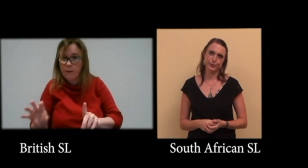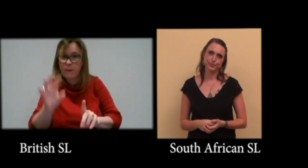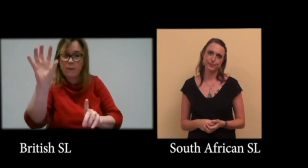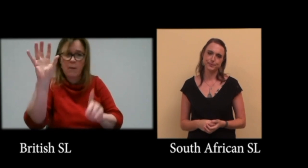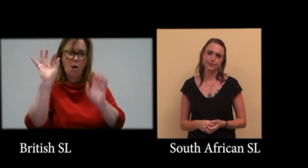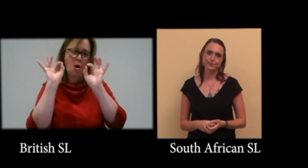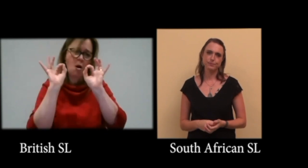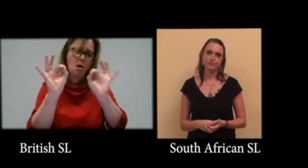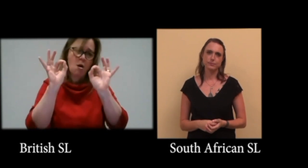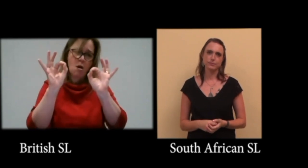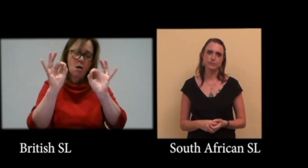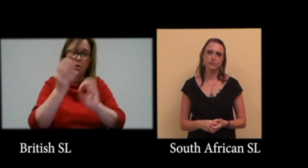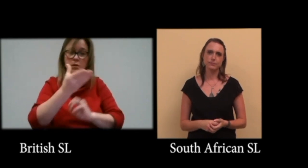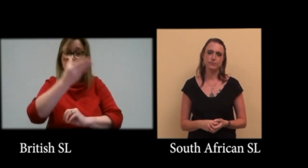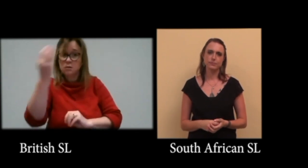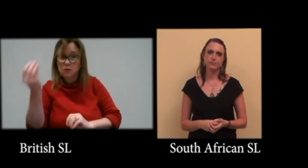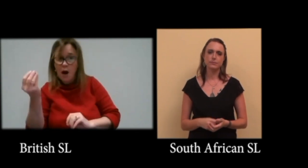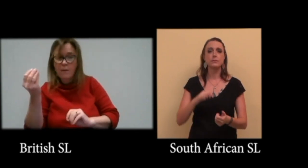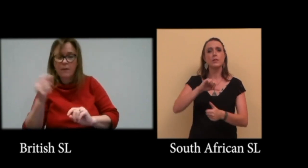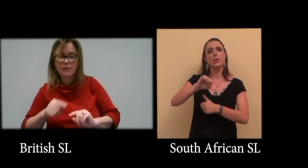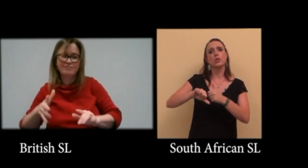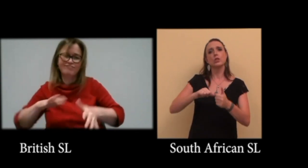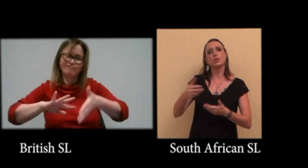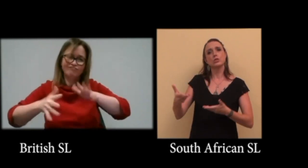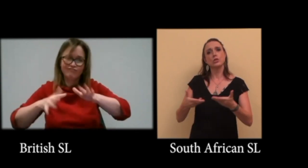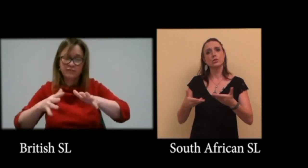withdrawing from the group.